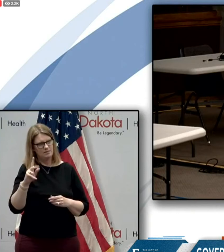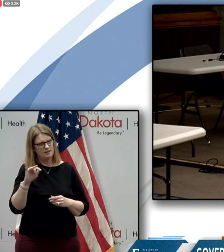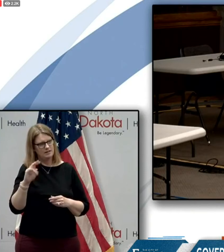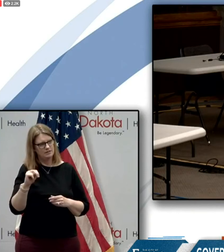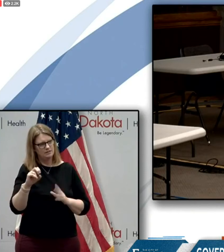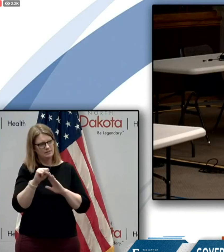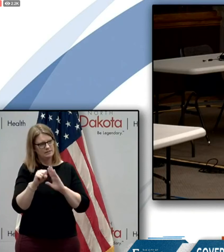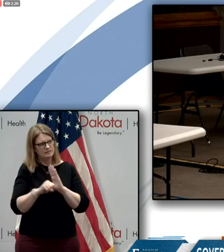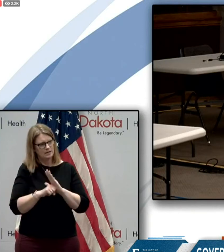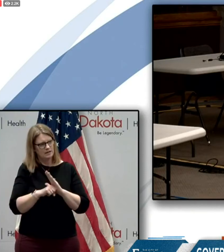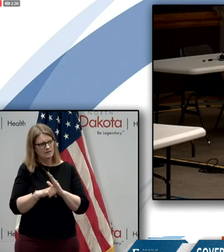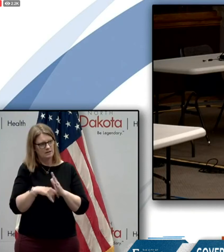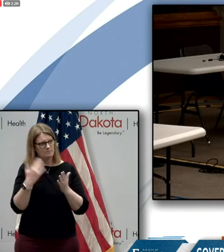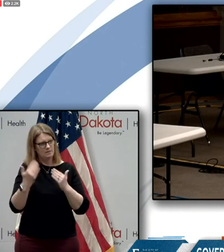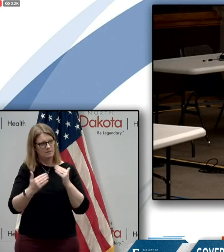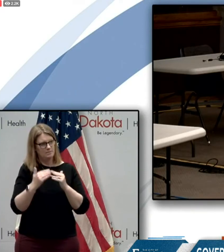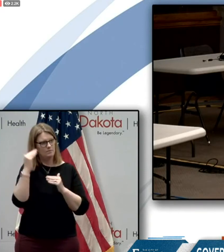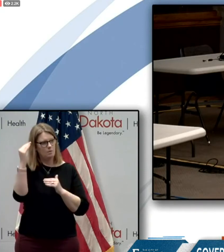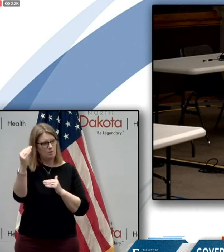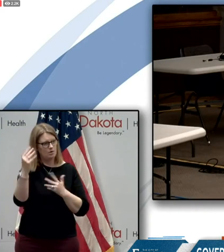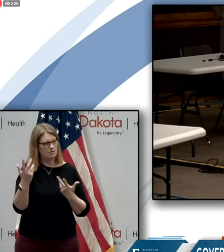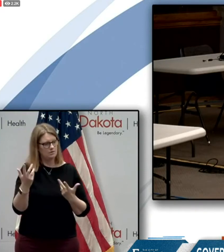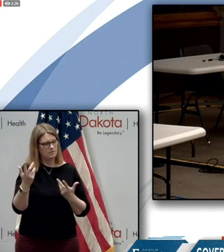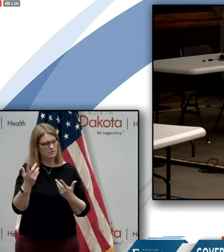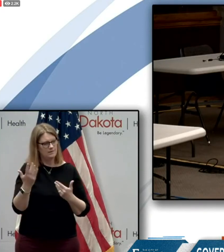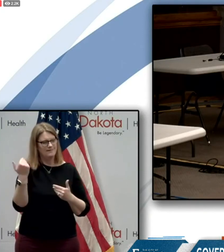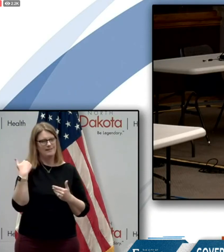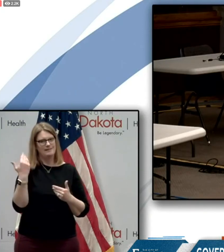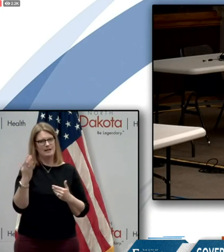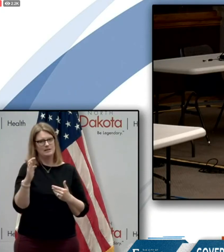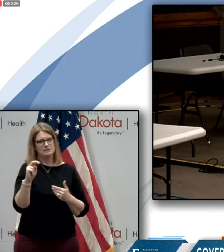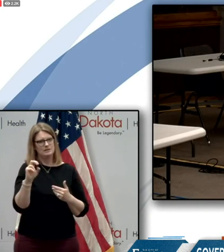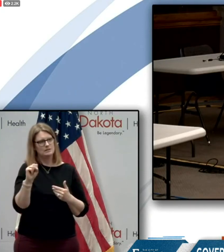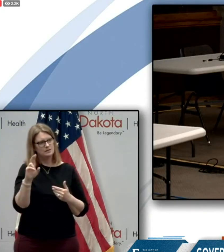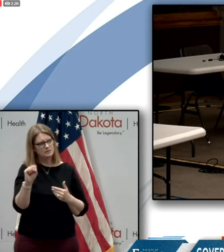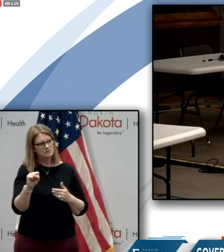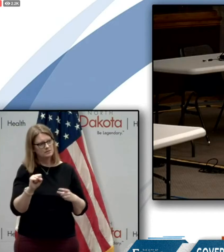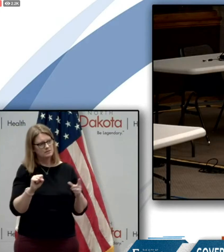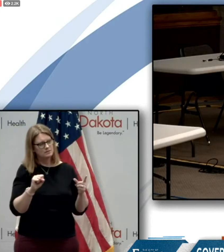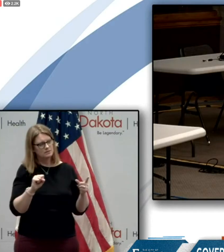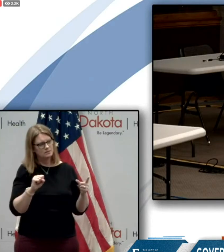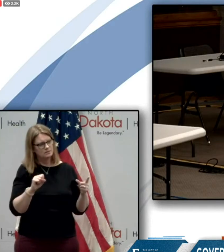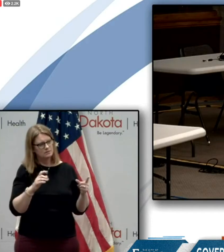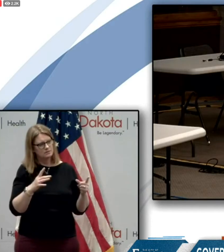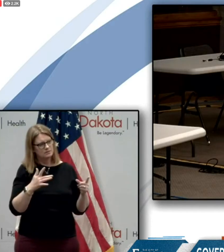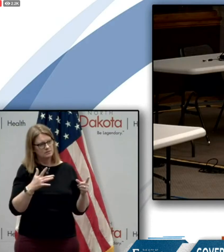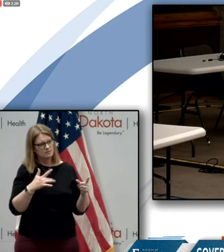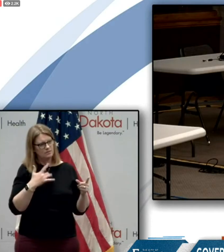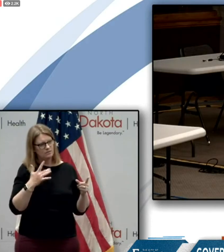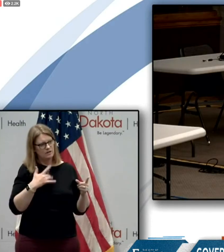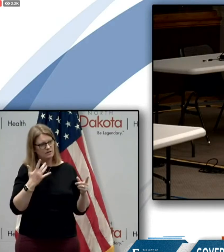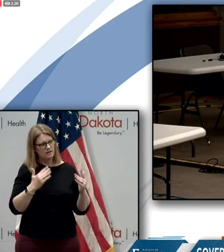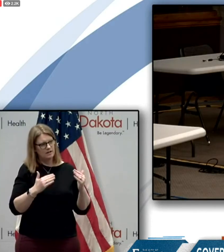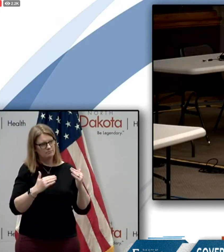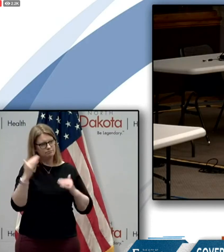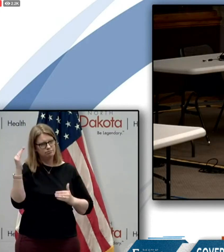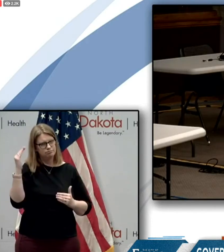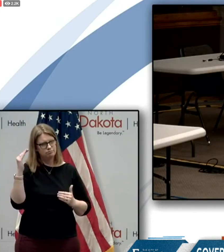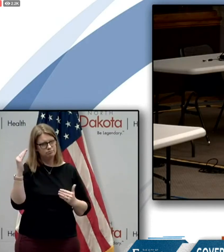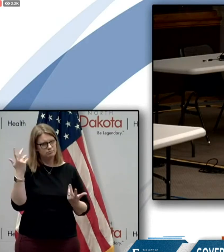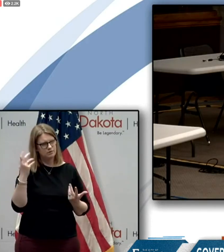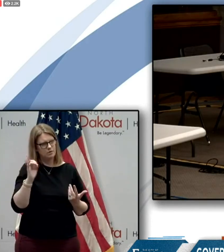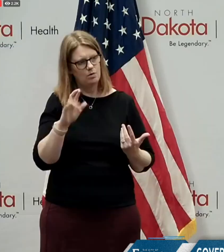governor's mentioned that it could even be more due to some undercounting in the last census. Do you perceive that to be some sort of disparity, and what would you attribute that